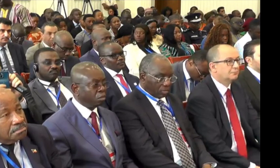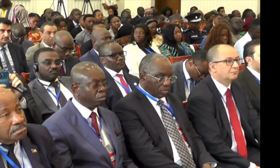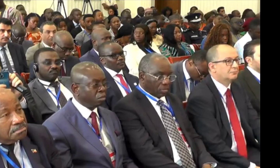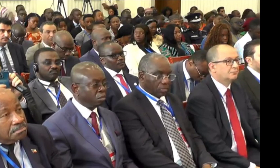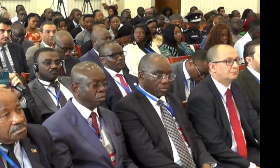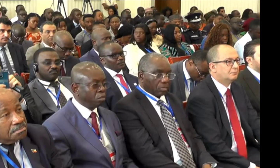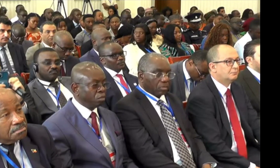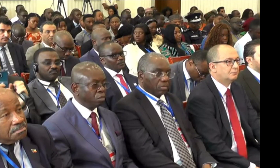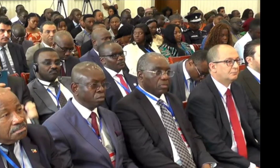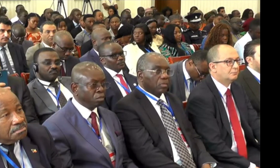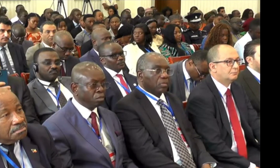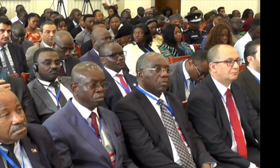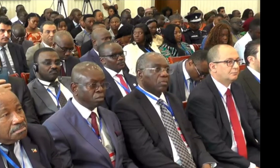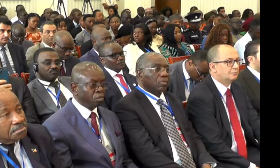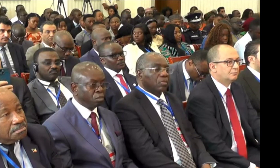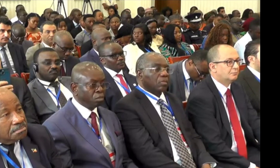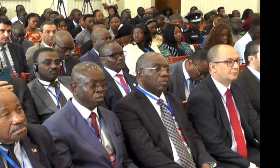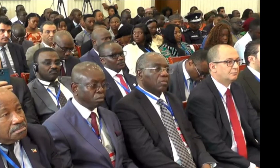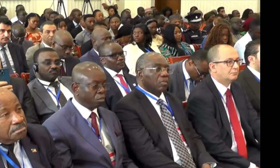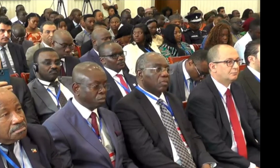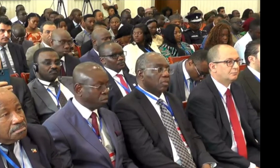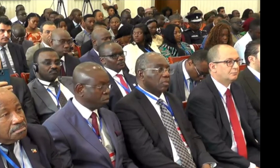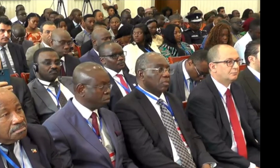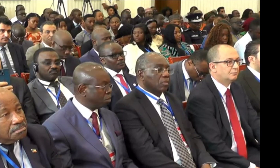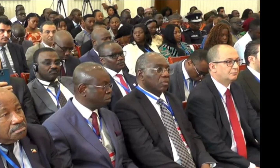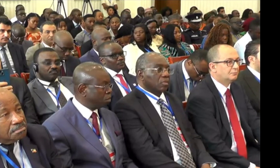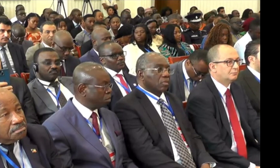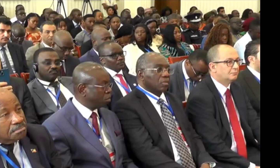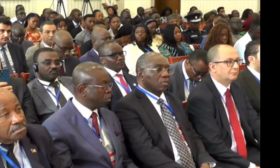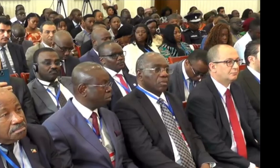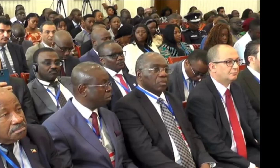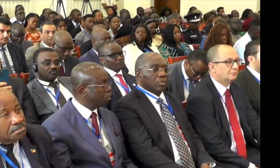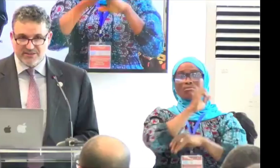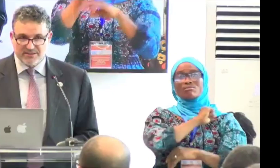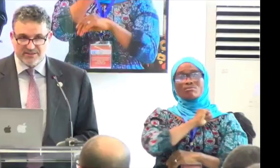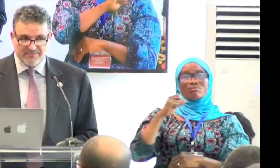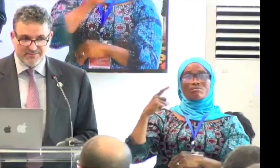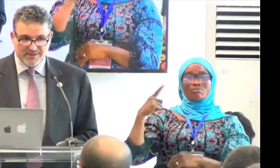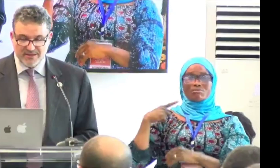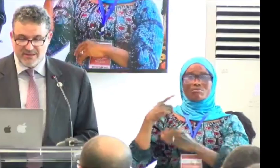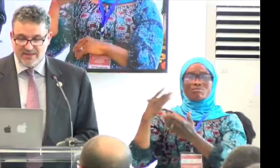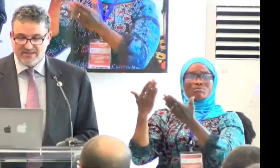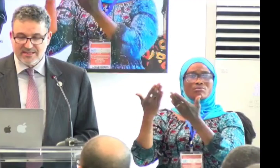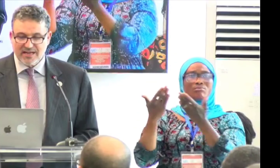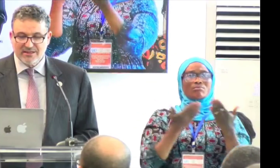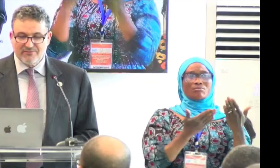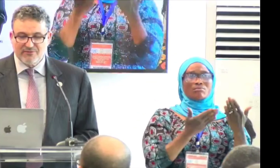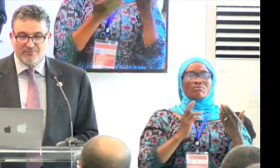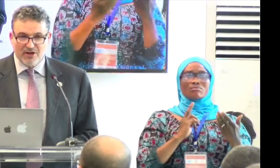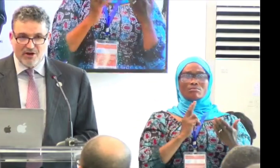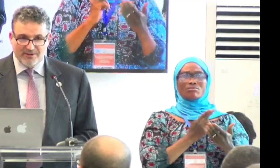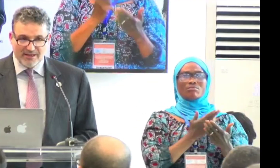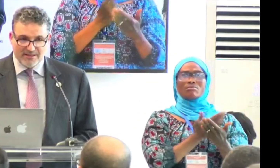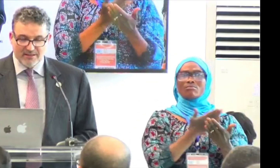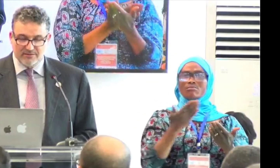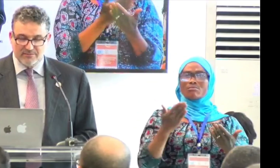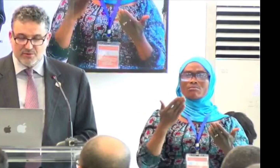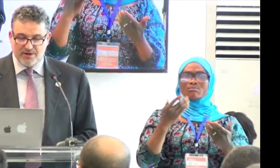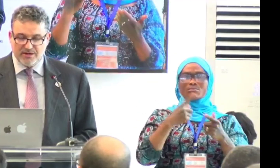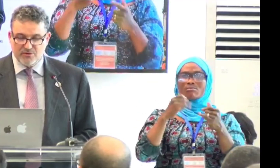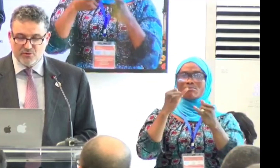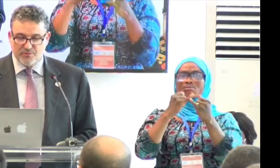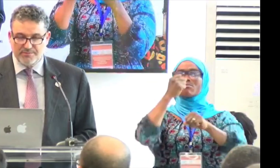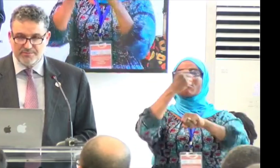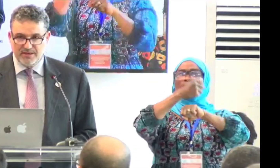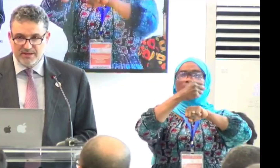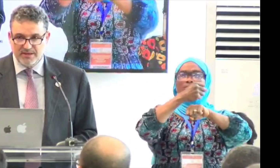tremendous and tireless efforts, the Security Council reform process, starting from the open-ended